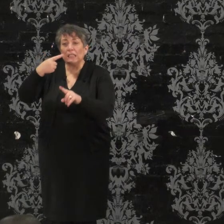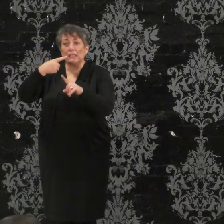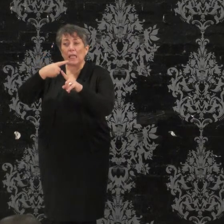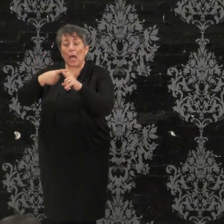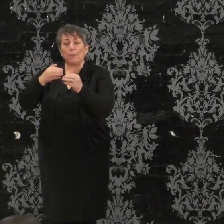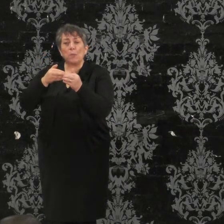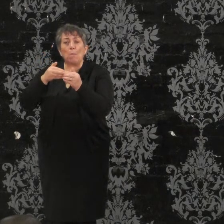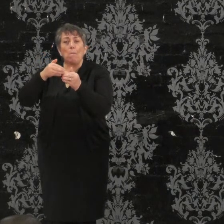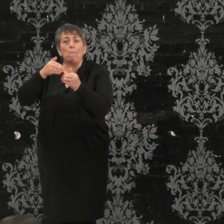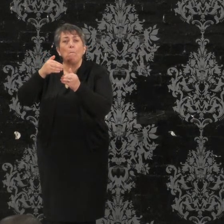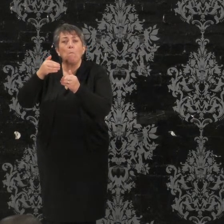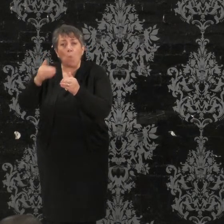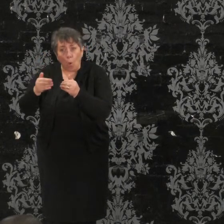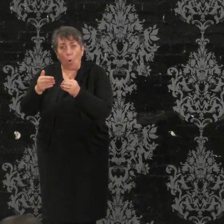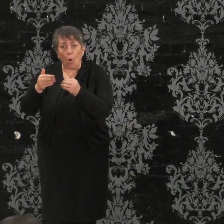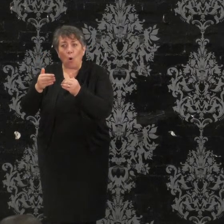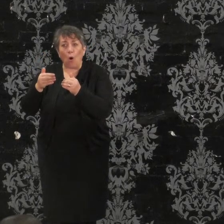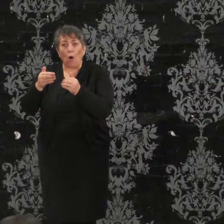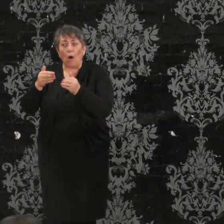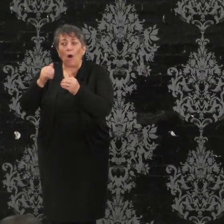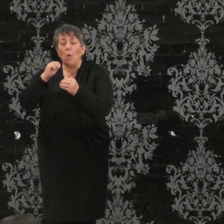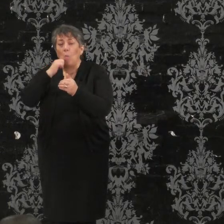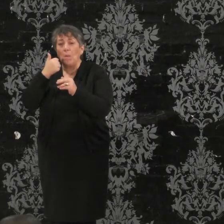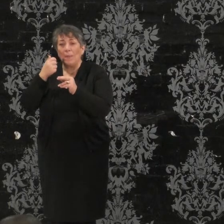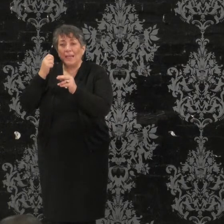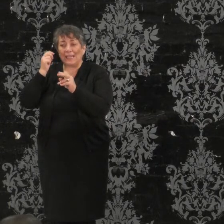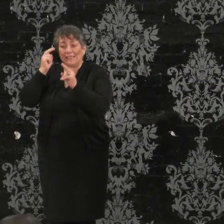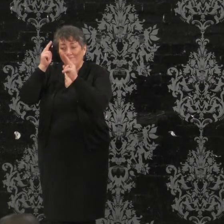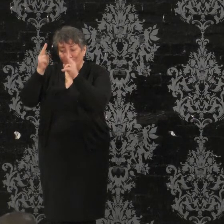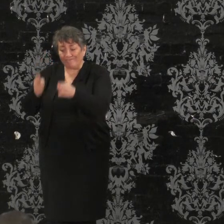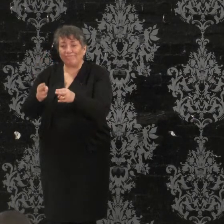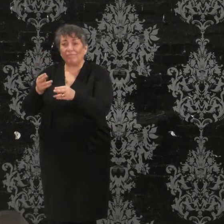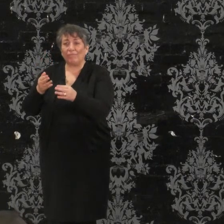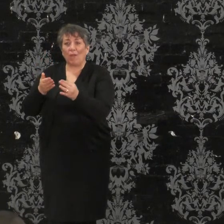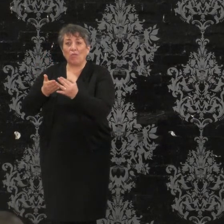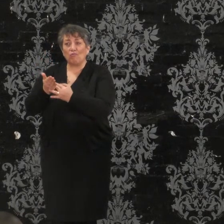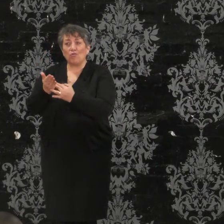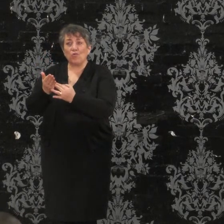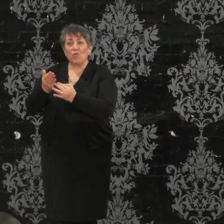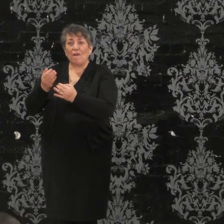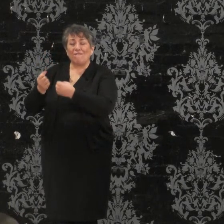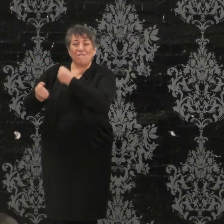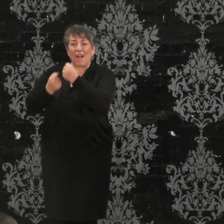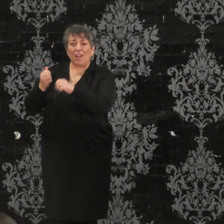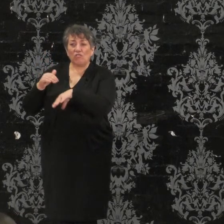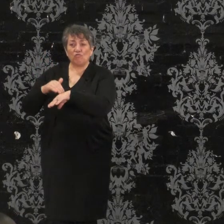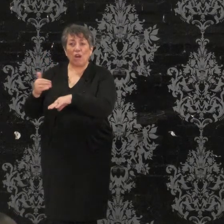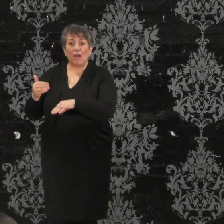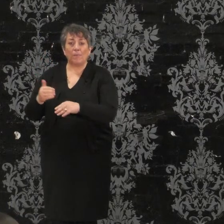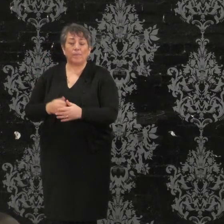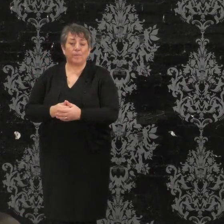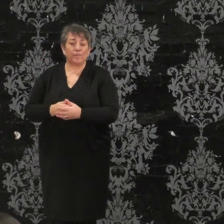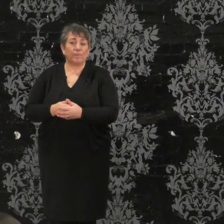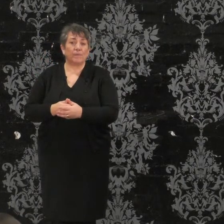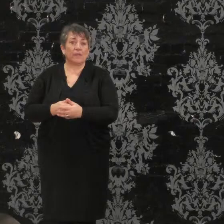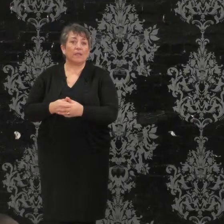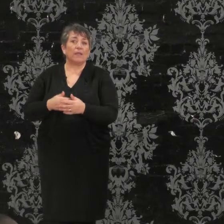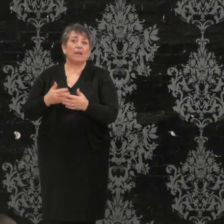times, than white boys in our city. And when you count for population size, black Londoners are